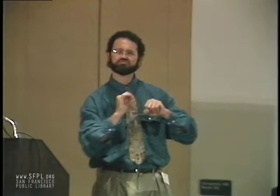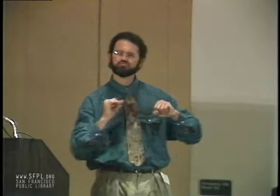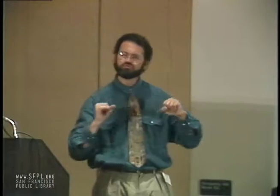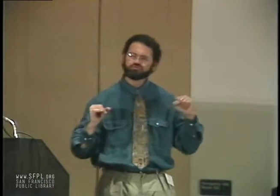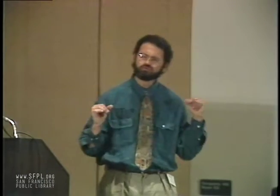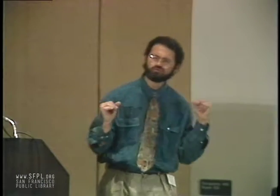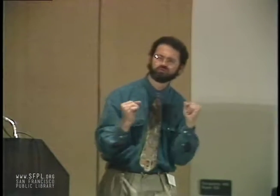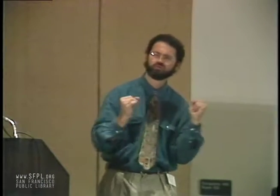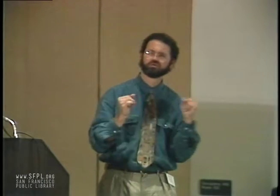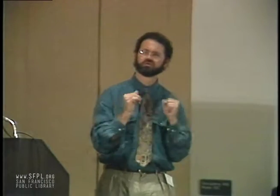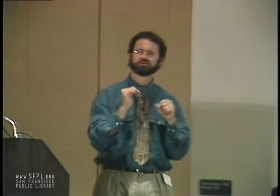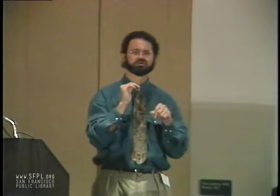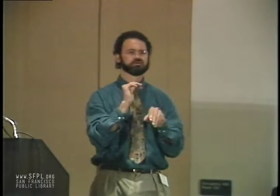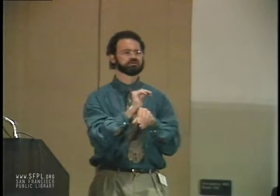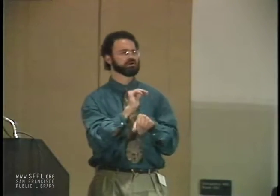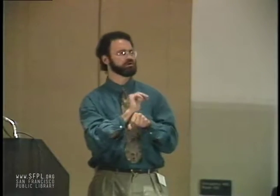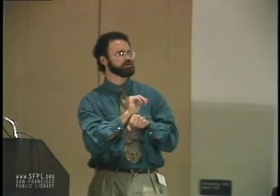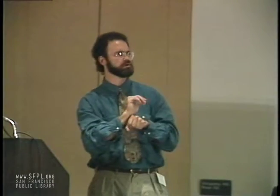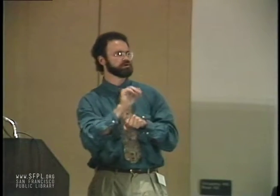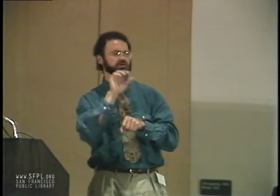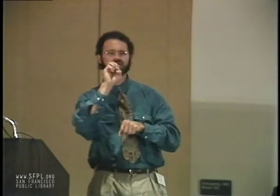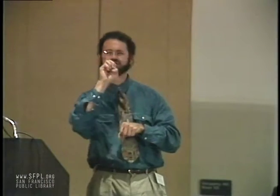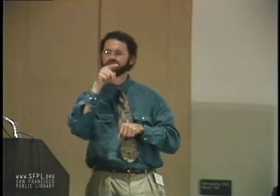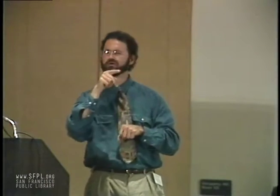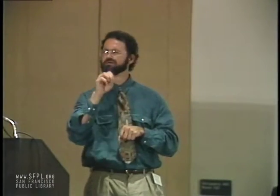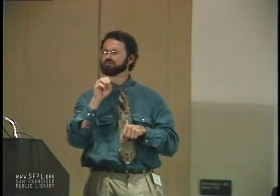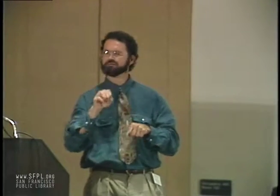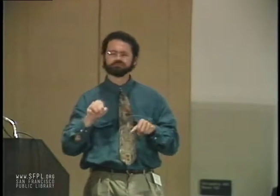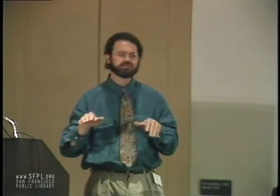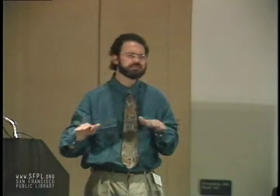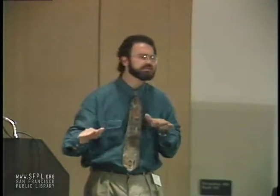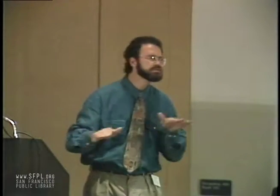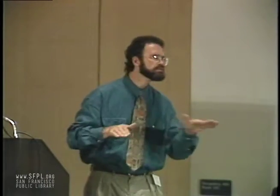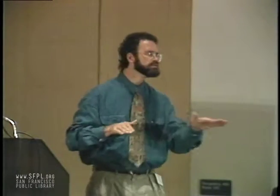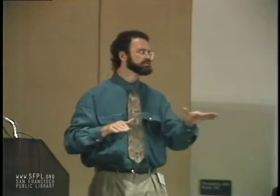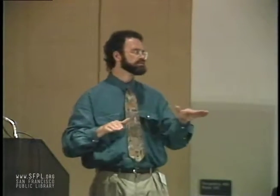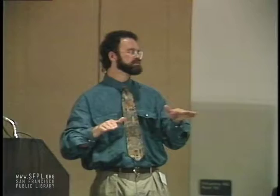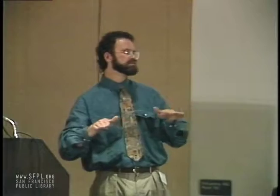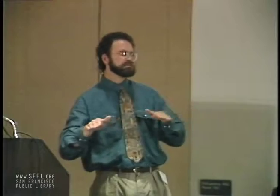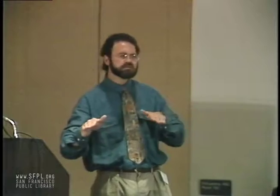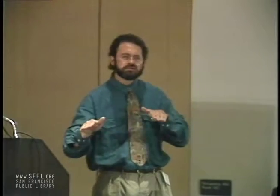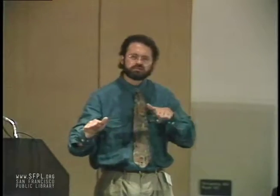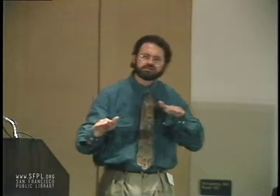happened during a very dark and cold night. De La Paix